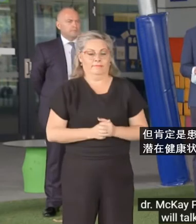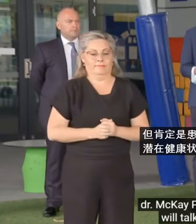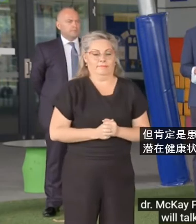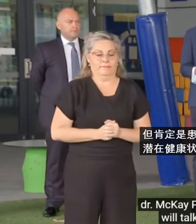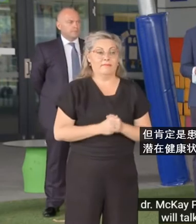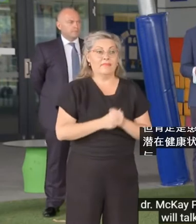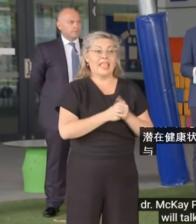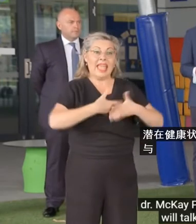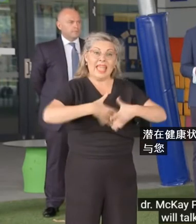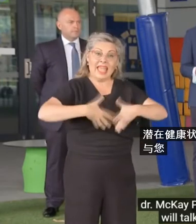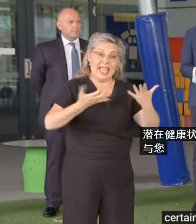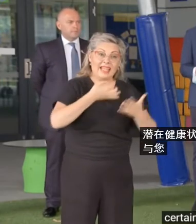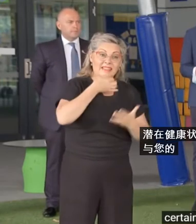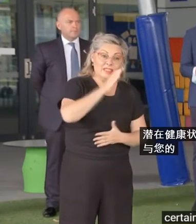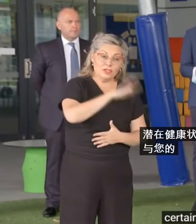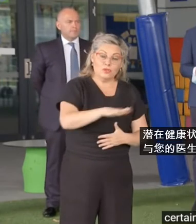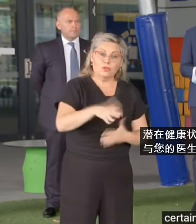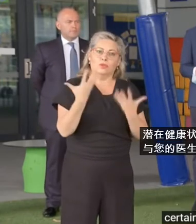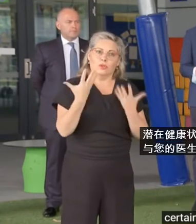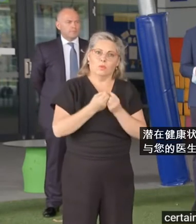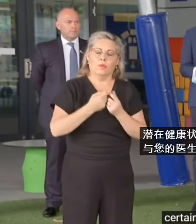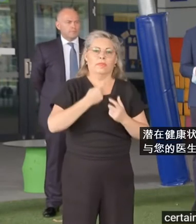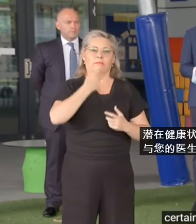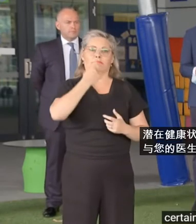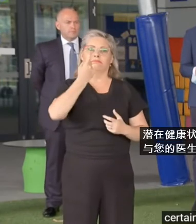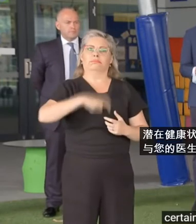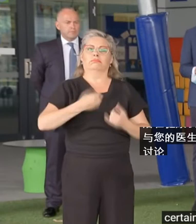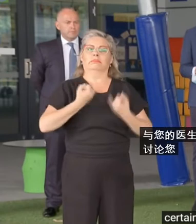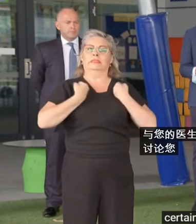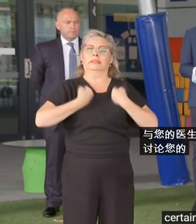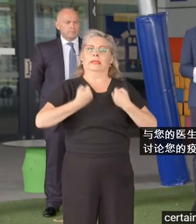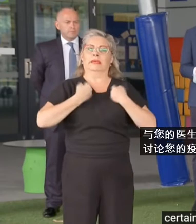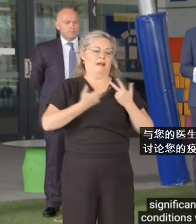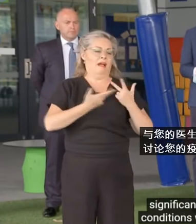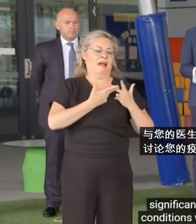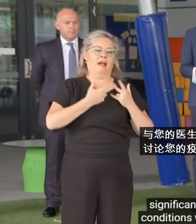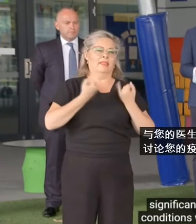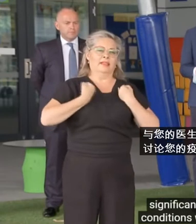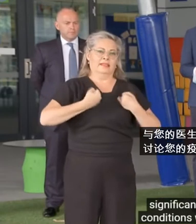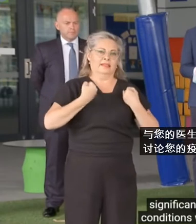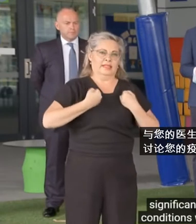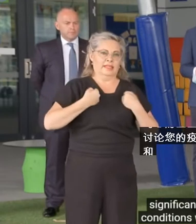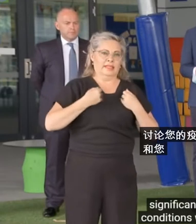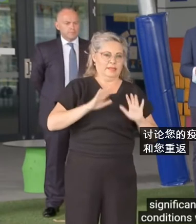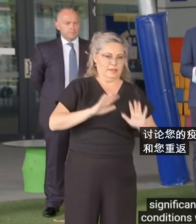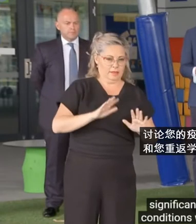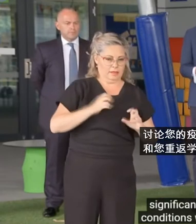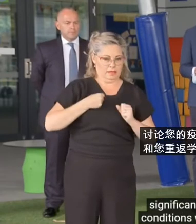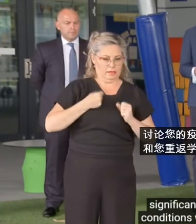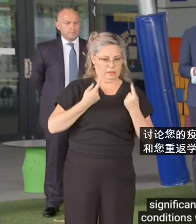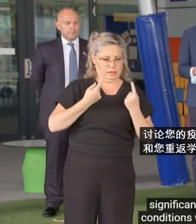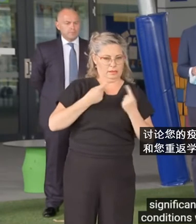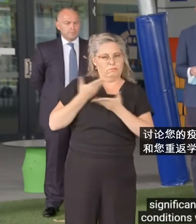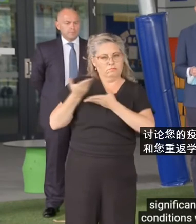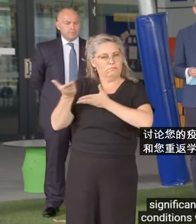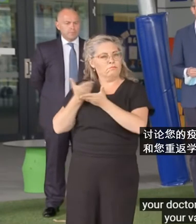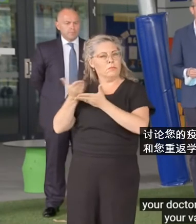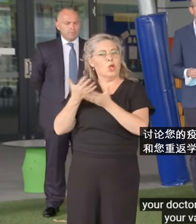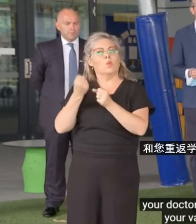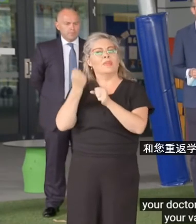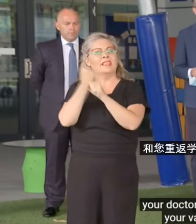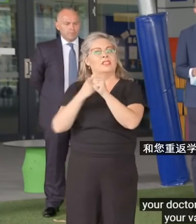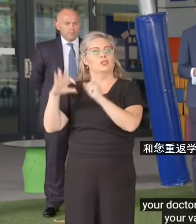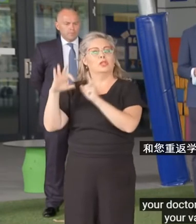health conditions, we ask you to talk to your doctor about the timing of your vaccinations and your plans for return to